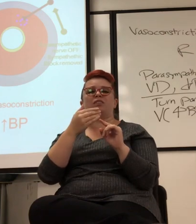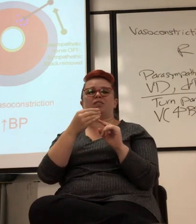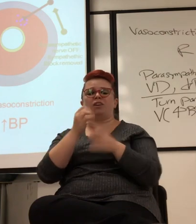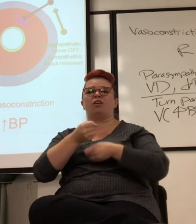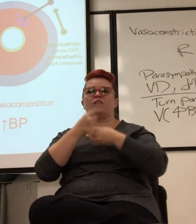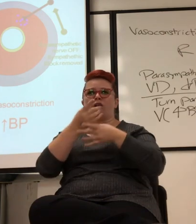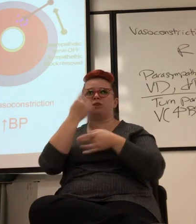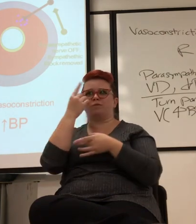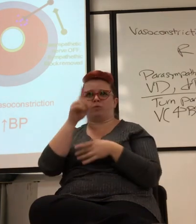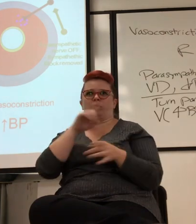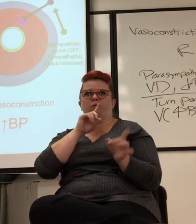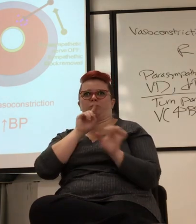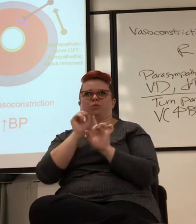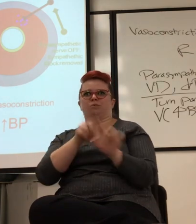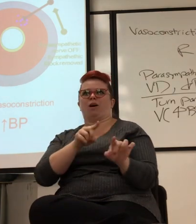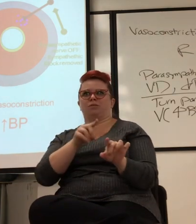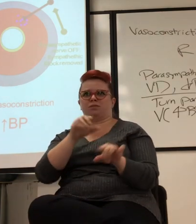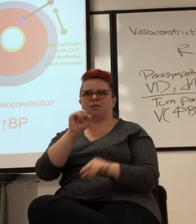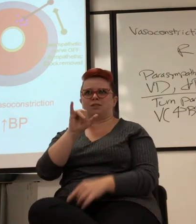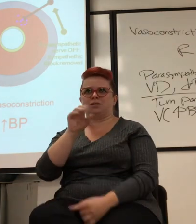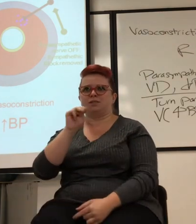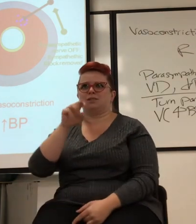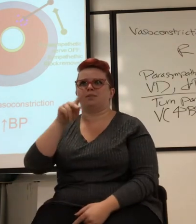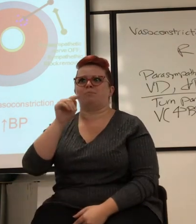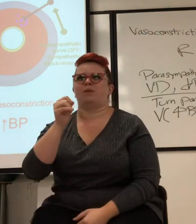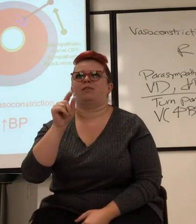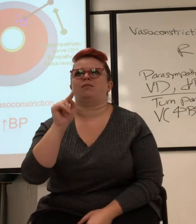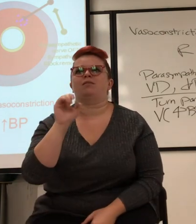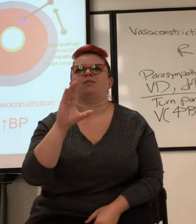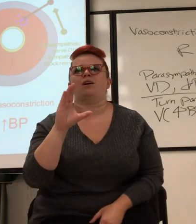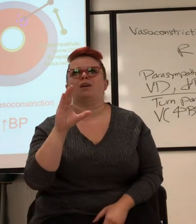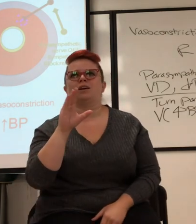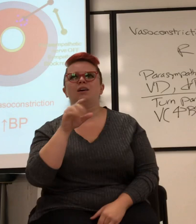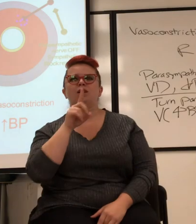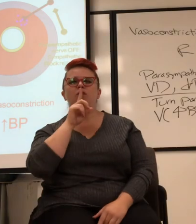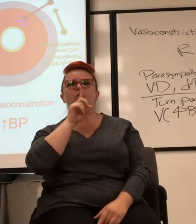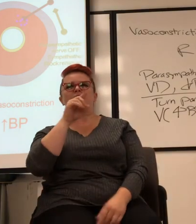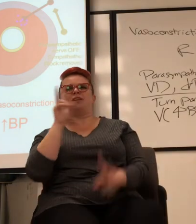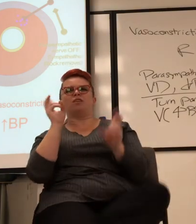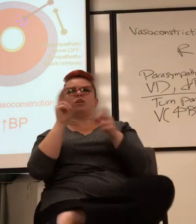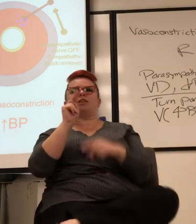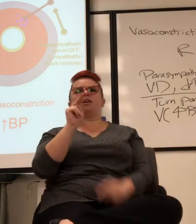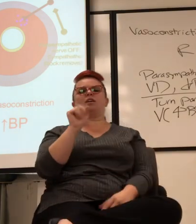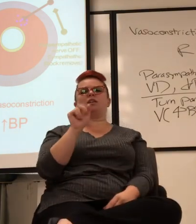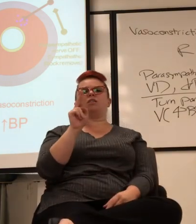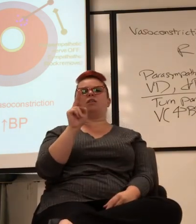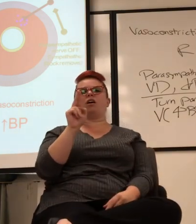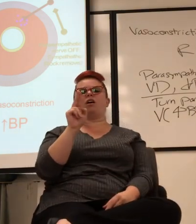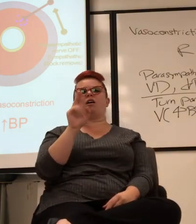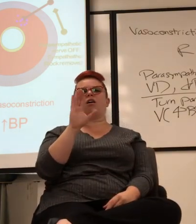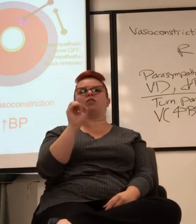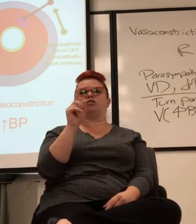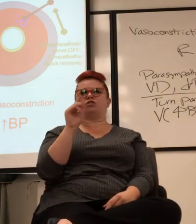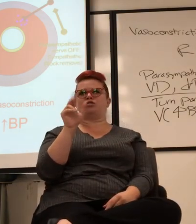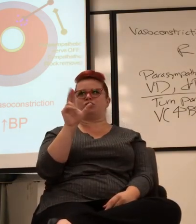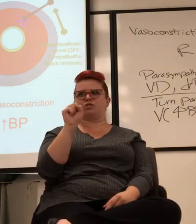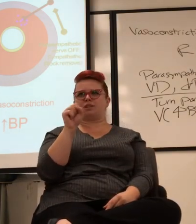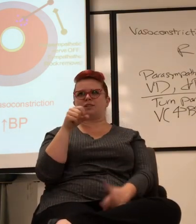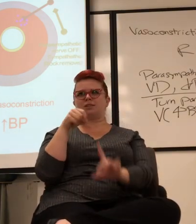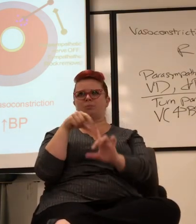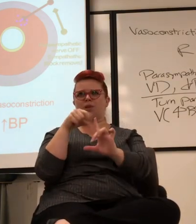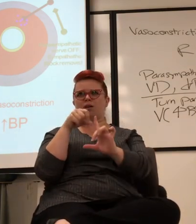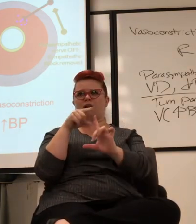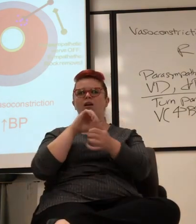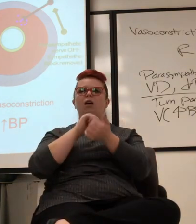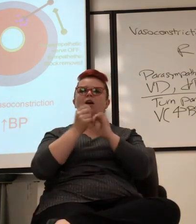sympathetic response, okay? We call it a noxious stimuli, painful. And so the way we safely do it is